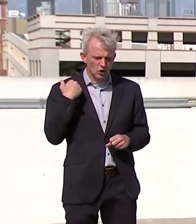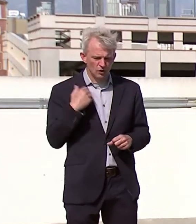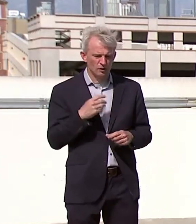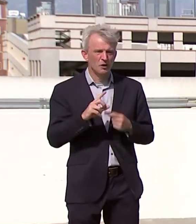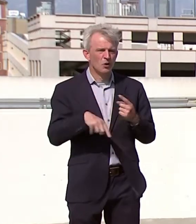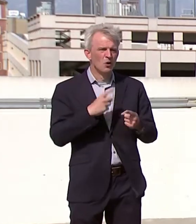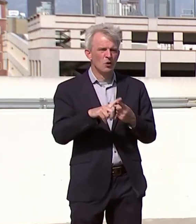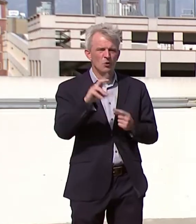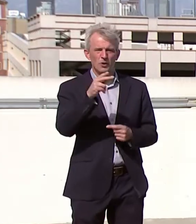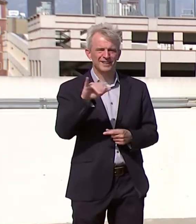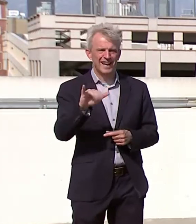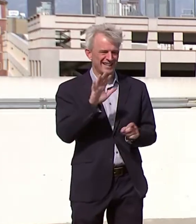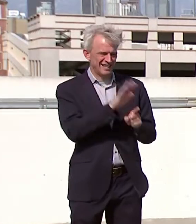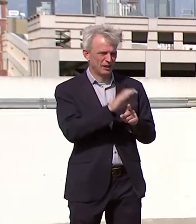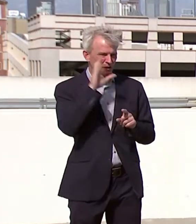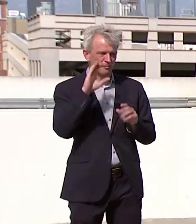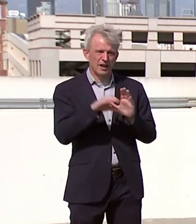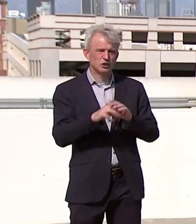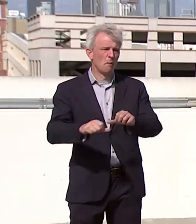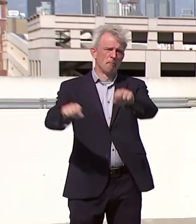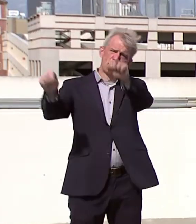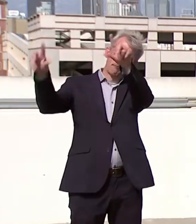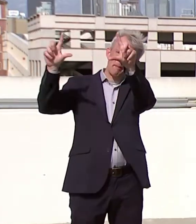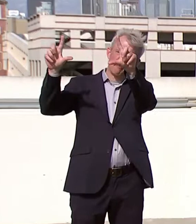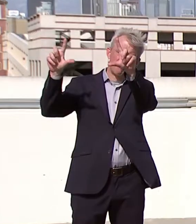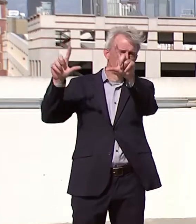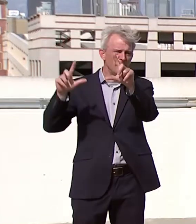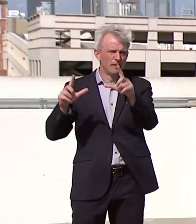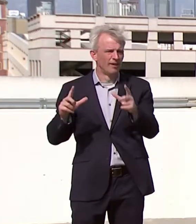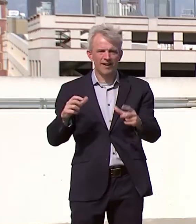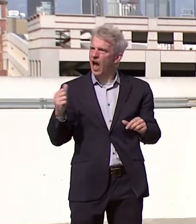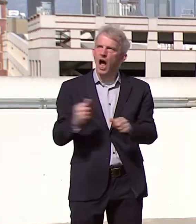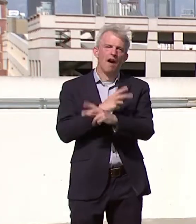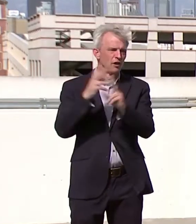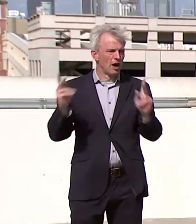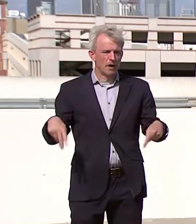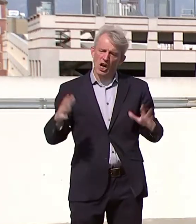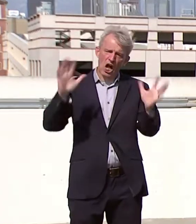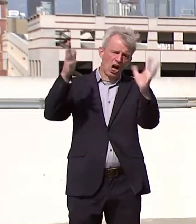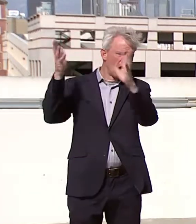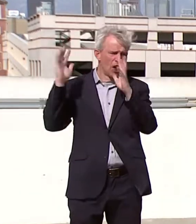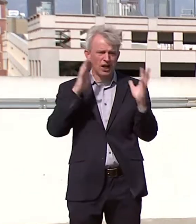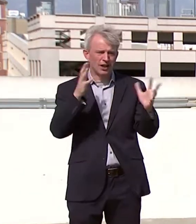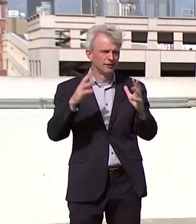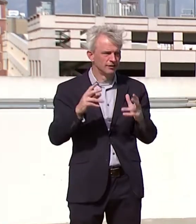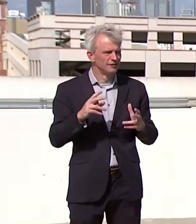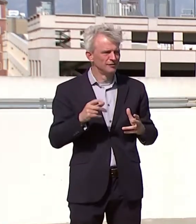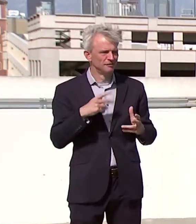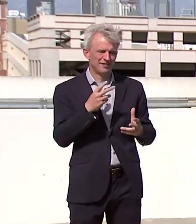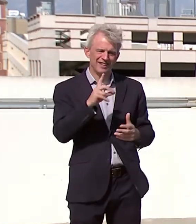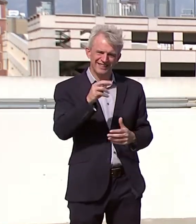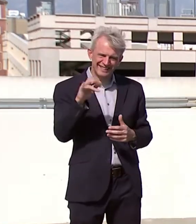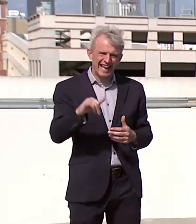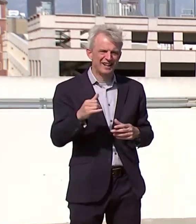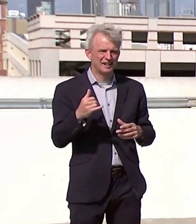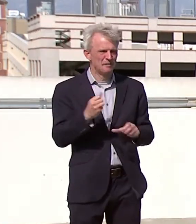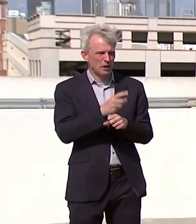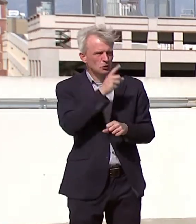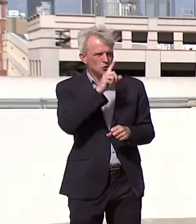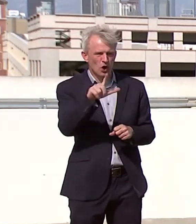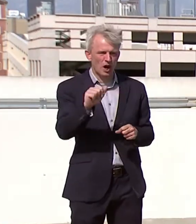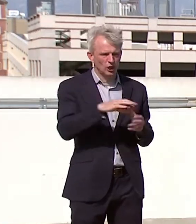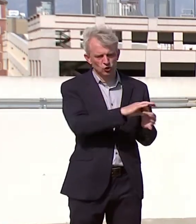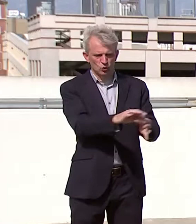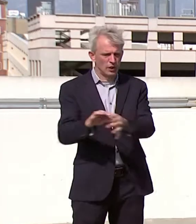picture comes up on the screen, there's nobody who unites this city like Danny Trejo. Also another committed entrepreneur and